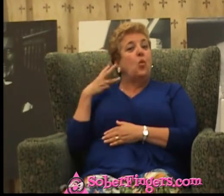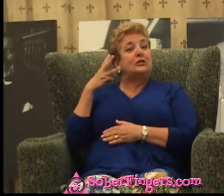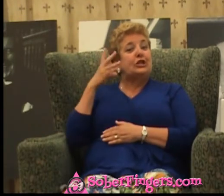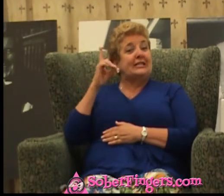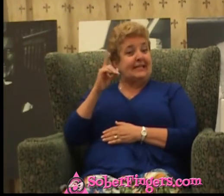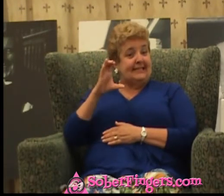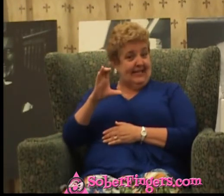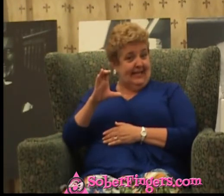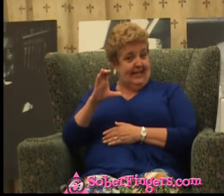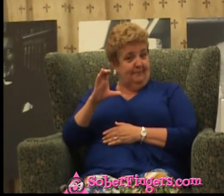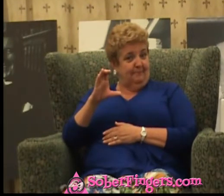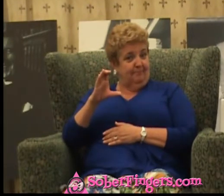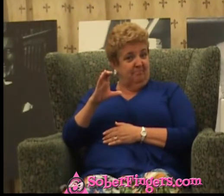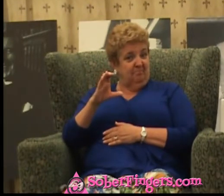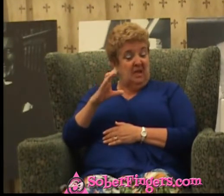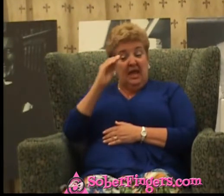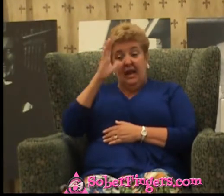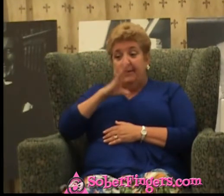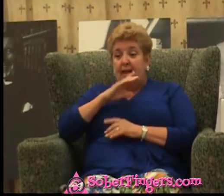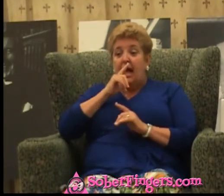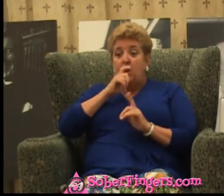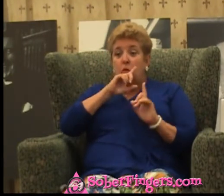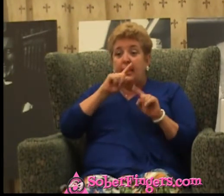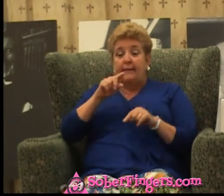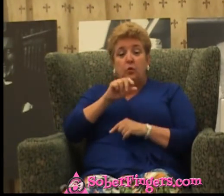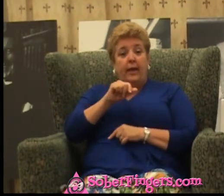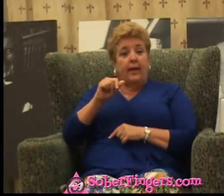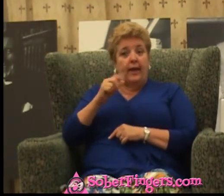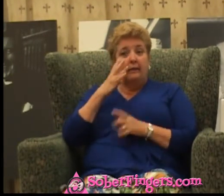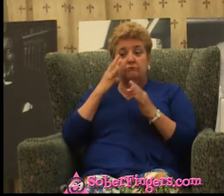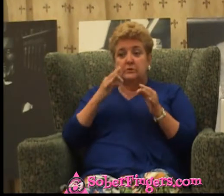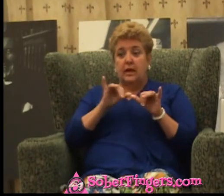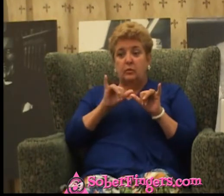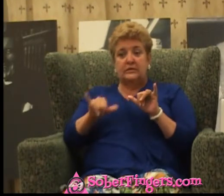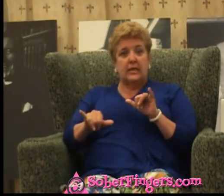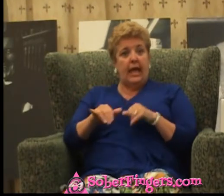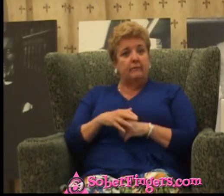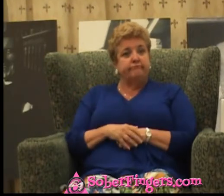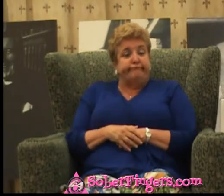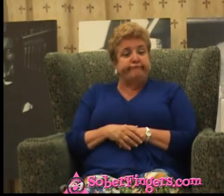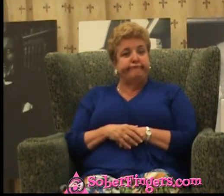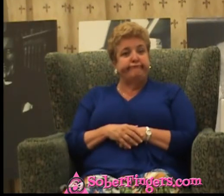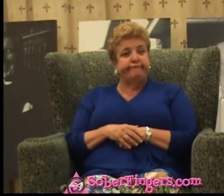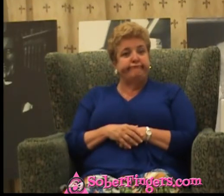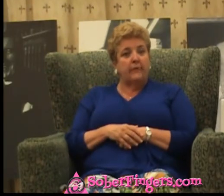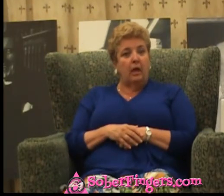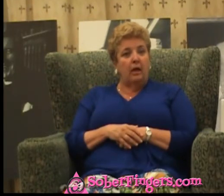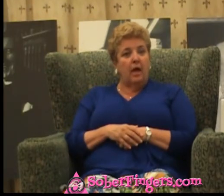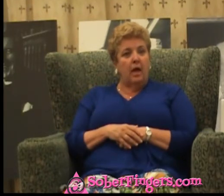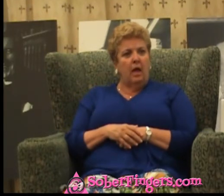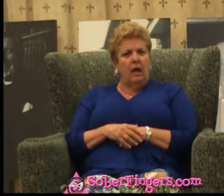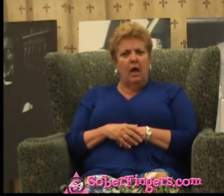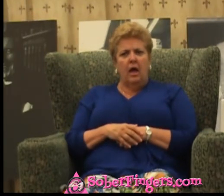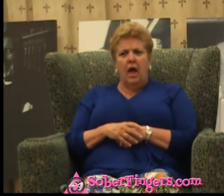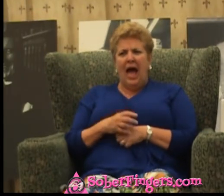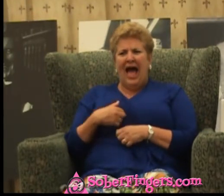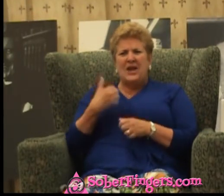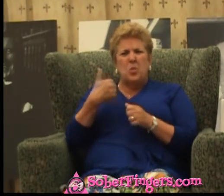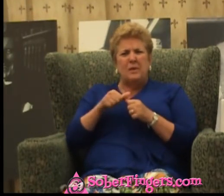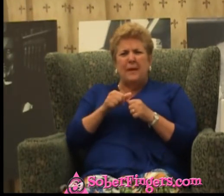just came to AA and decided to stay. As a matter of fact, I don't remember hearing slips. I didn't